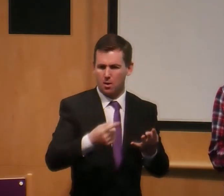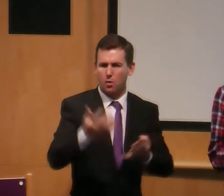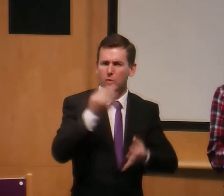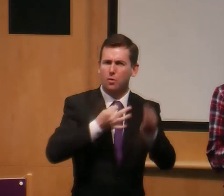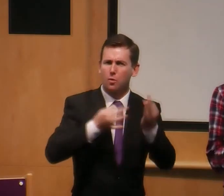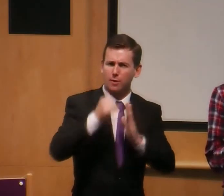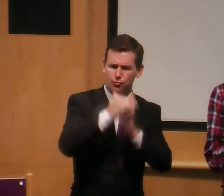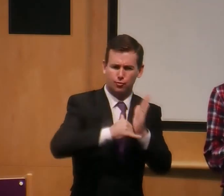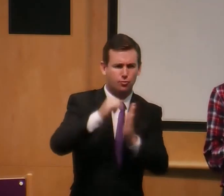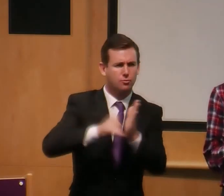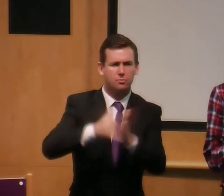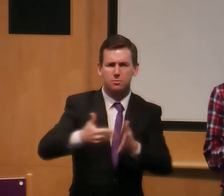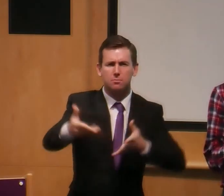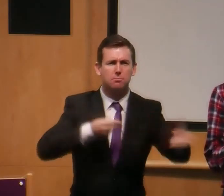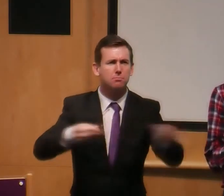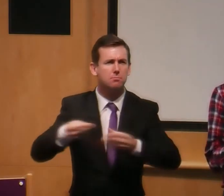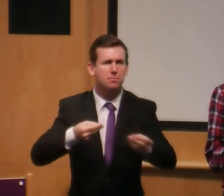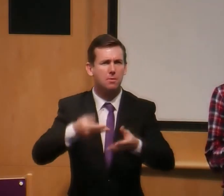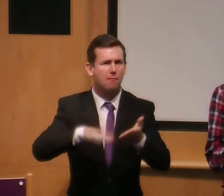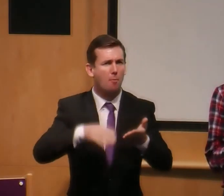deaf people had completed.